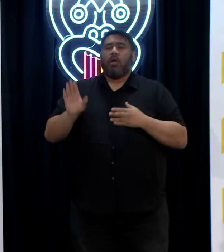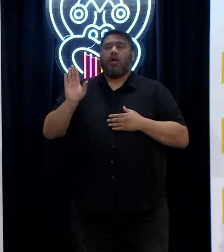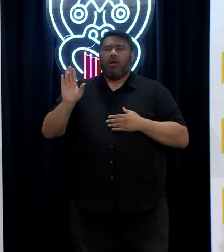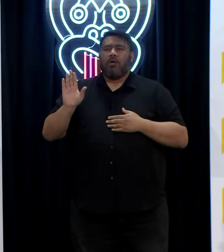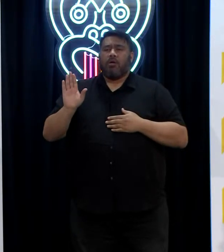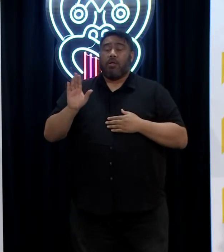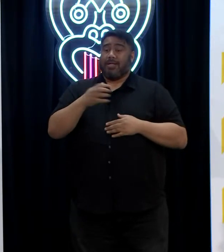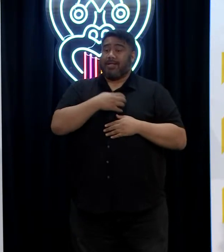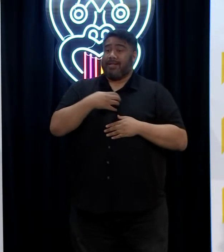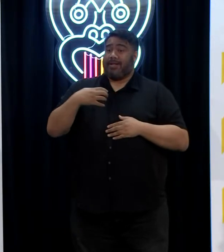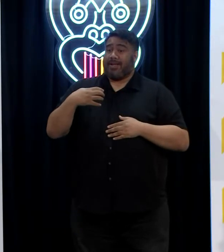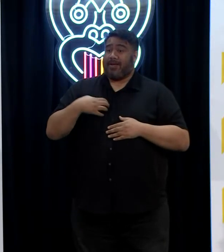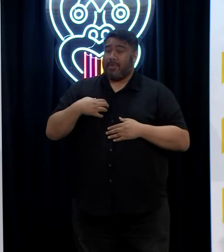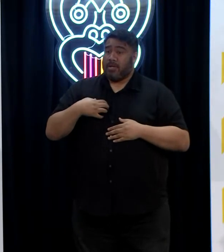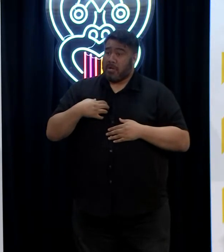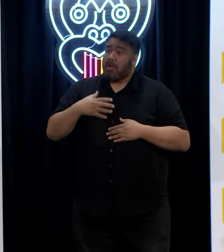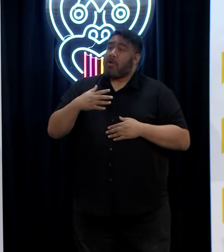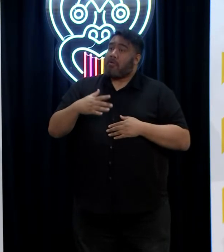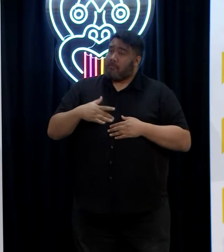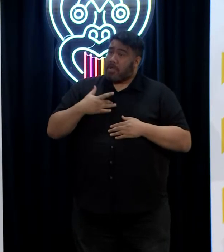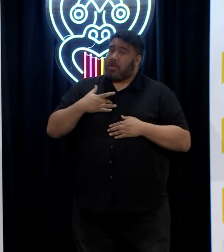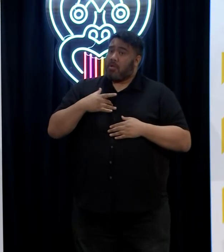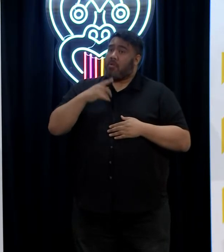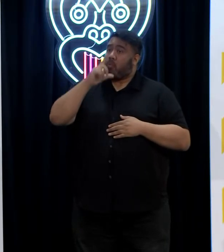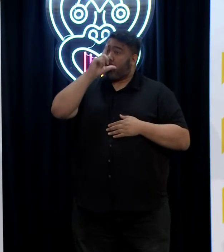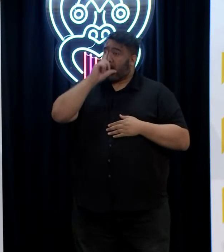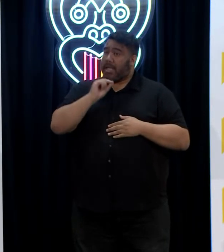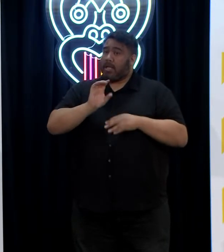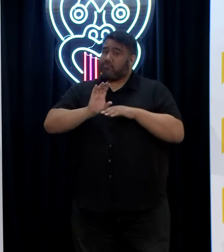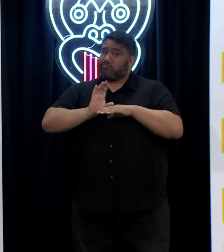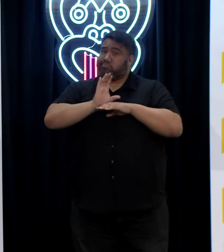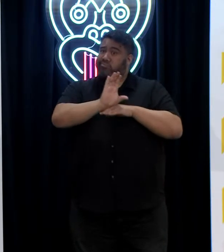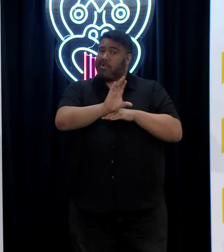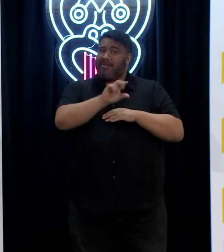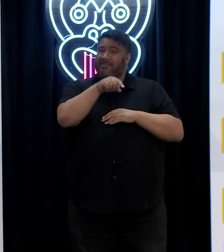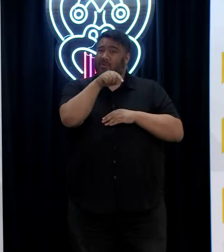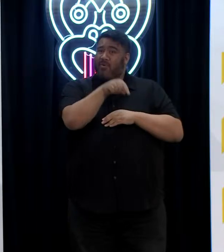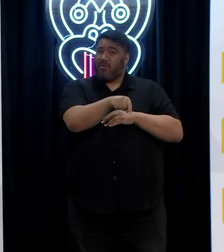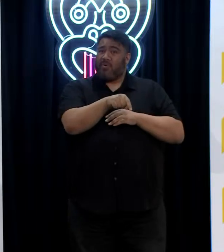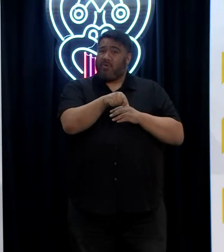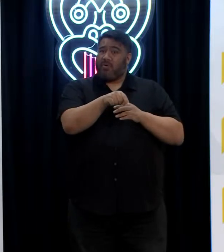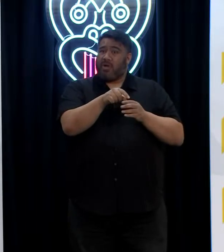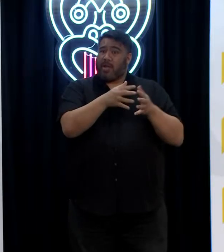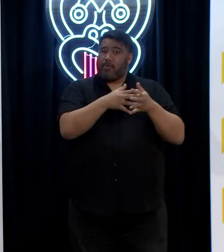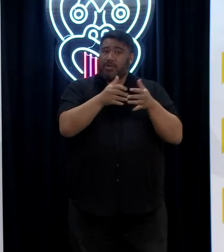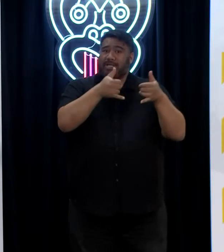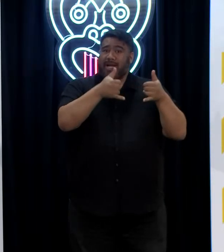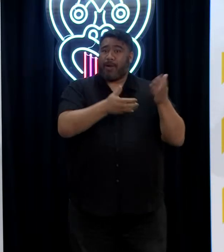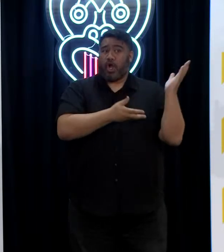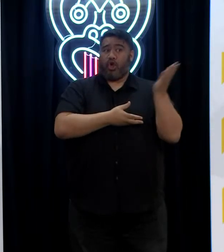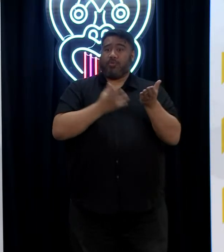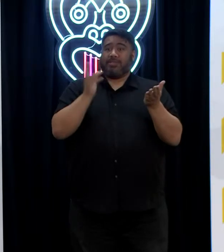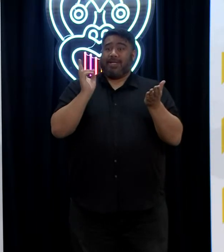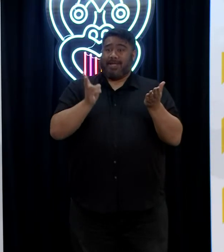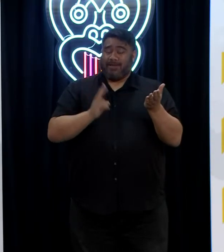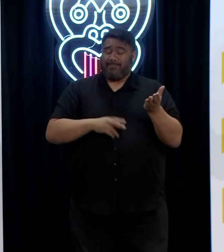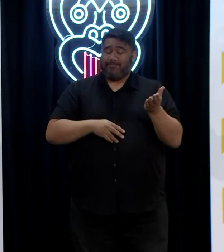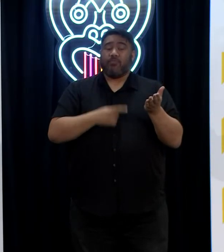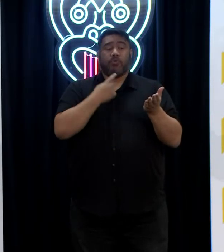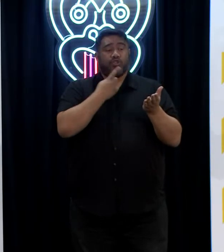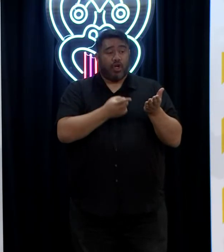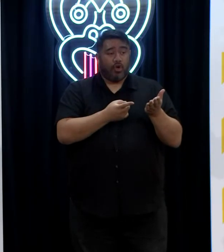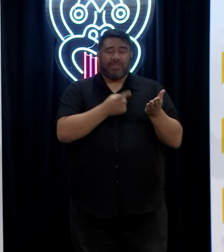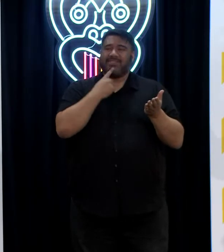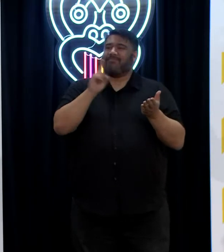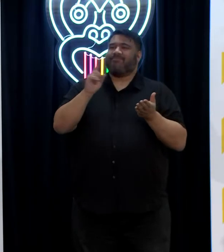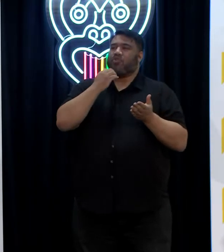the government believes that it can put resources in, that wasn't deemed to be enough when we made that offer initially. We